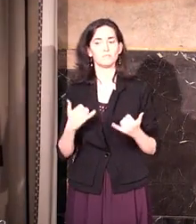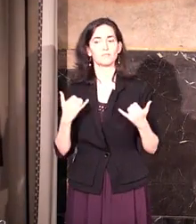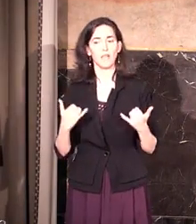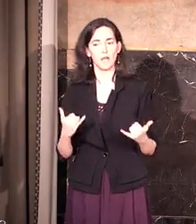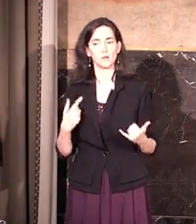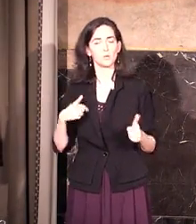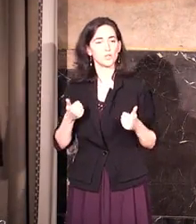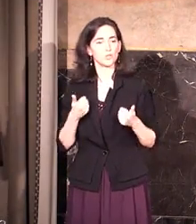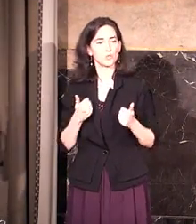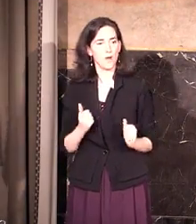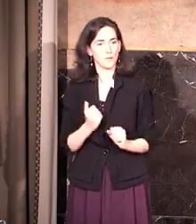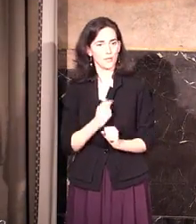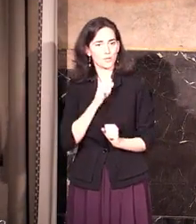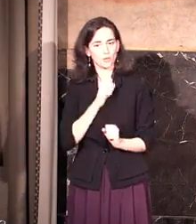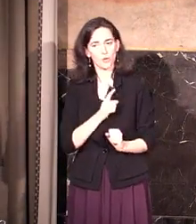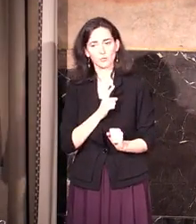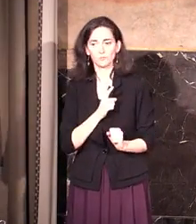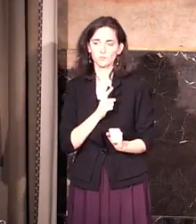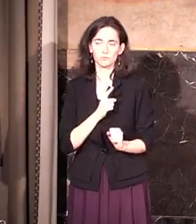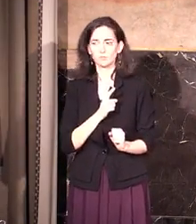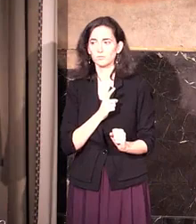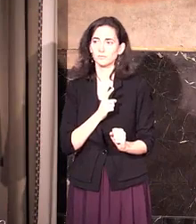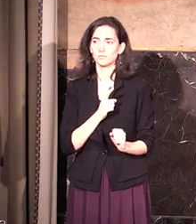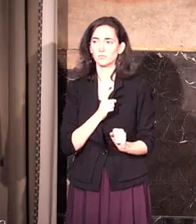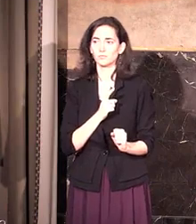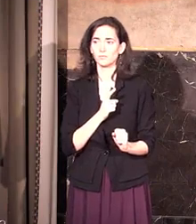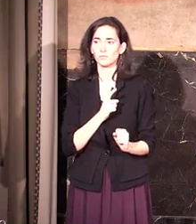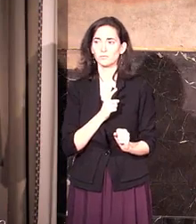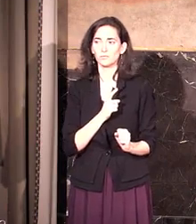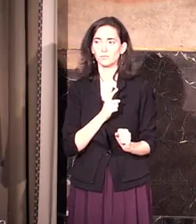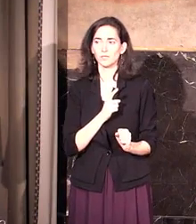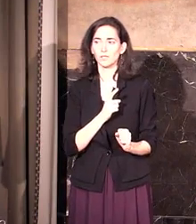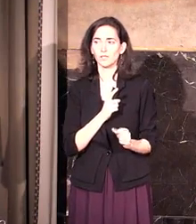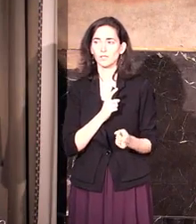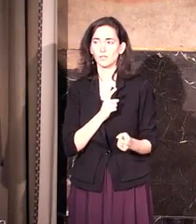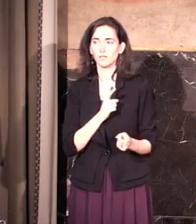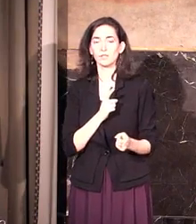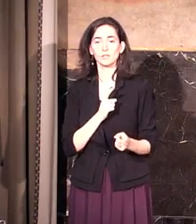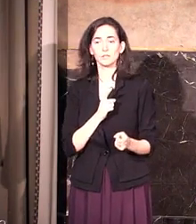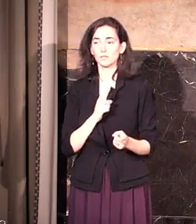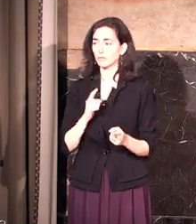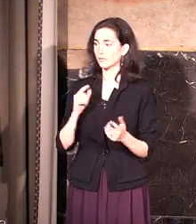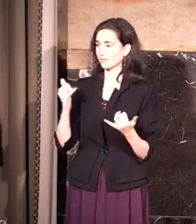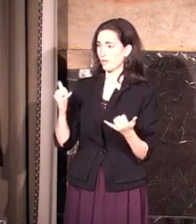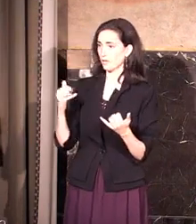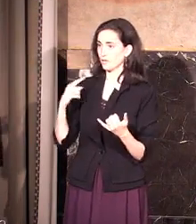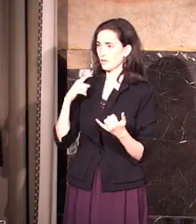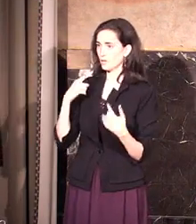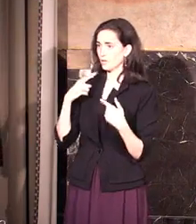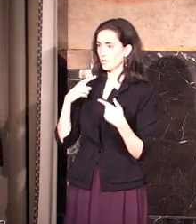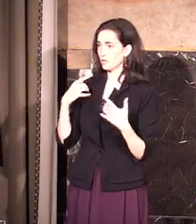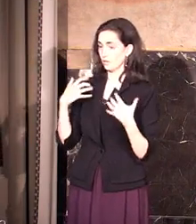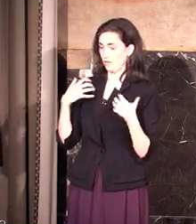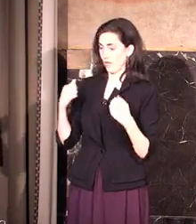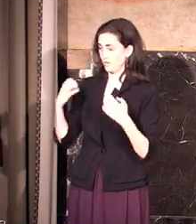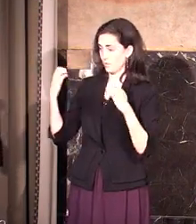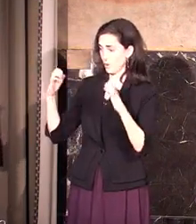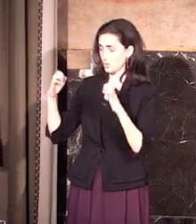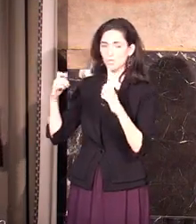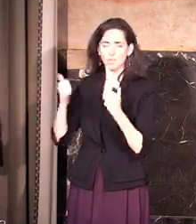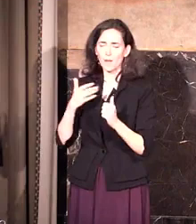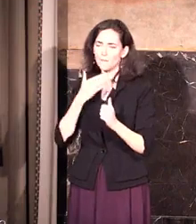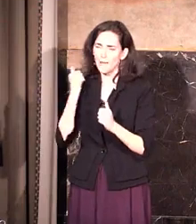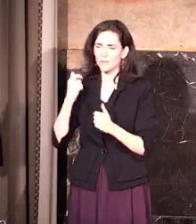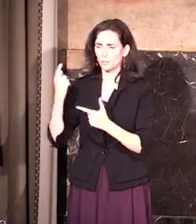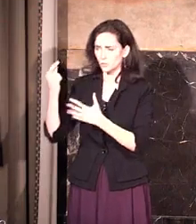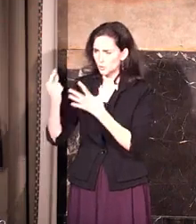sure that we do the best we can as a state with respect to this public health emergency as it relates to all of the